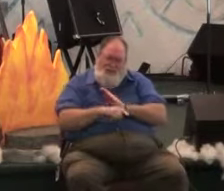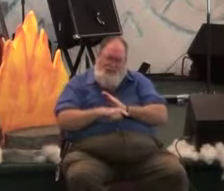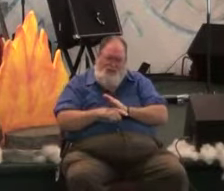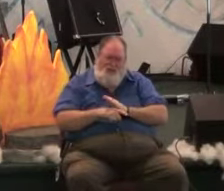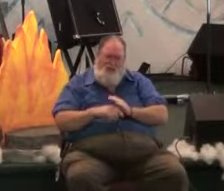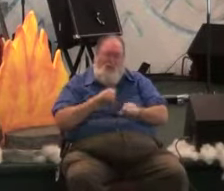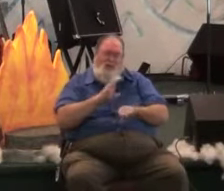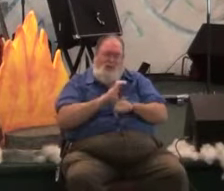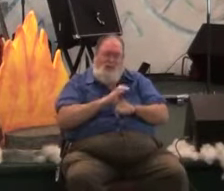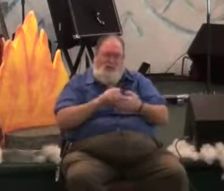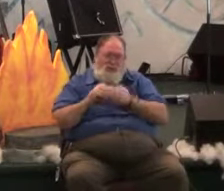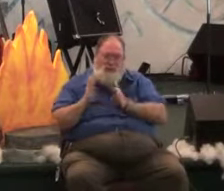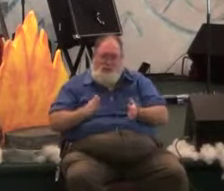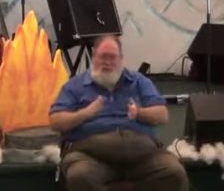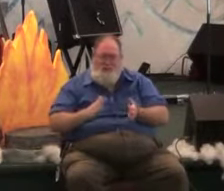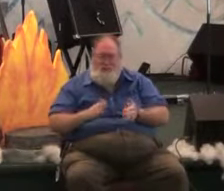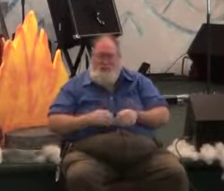appointed apostles even.